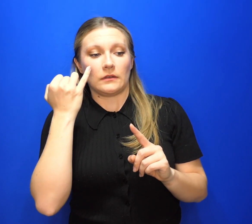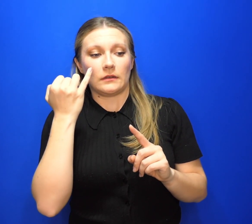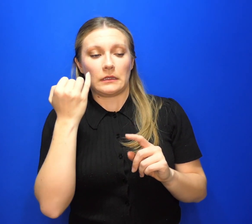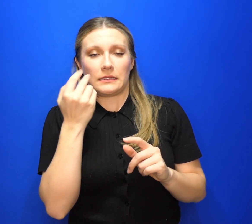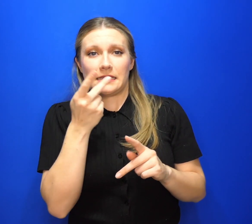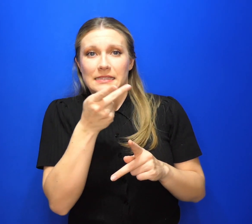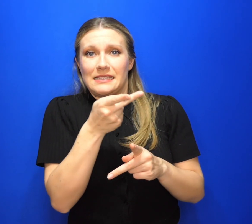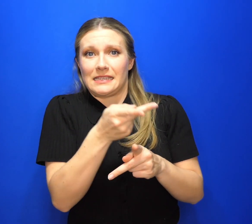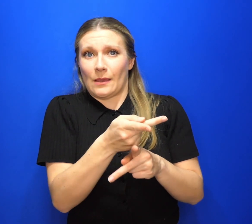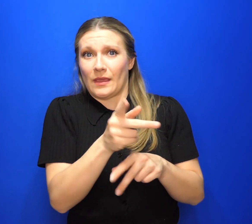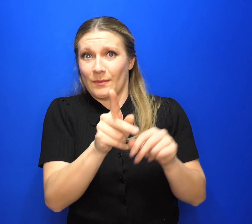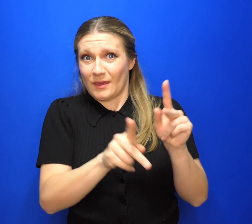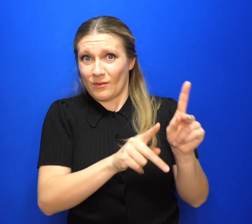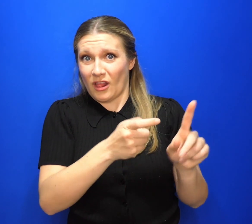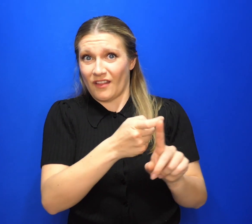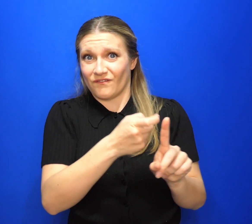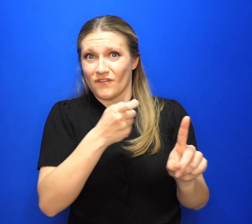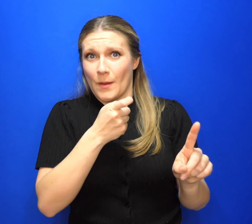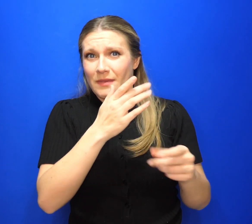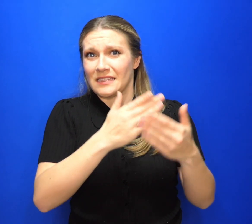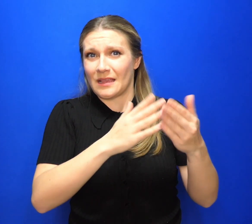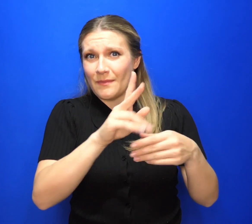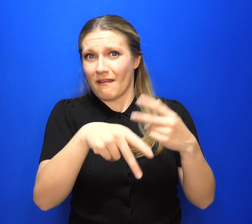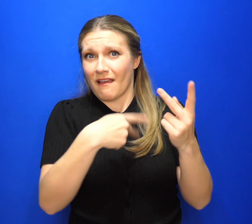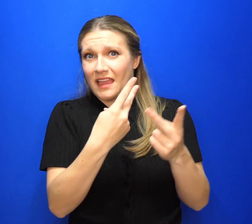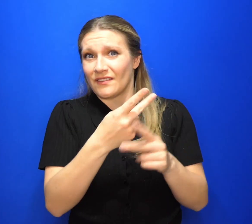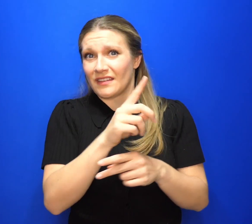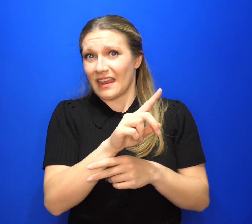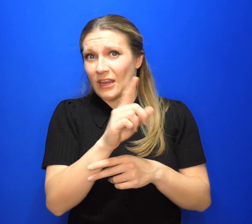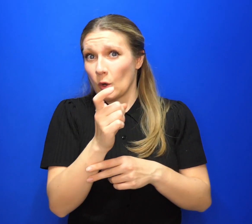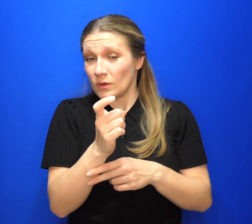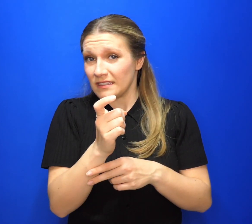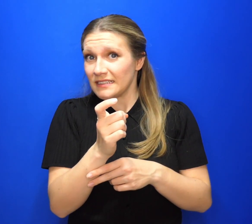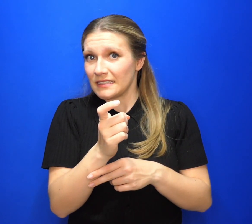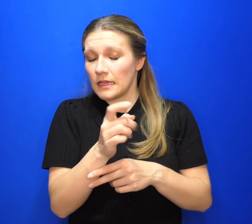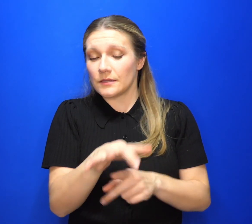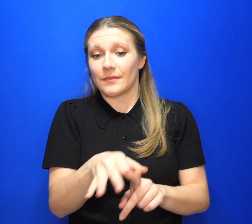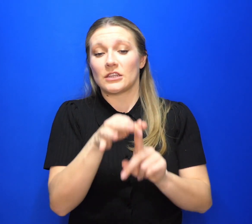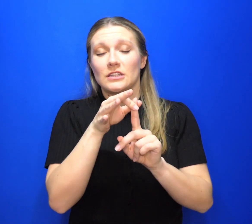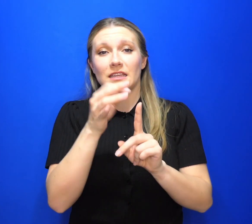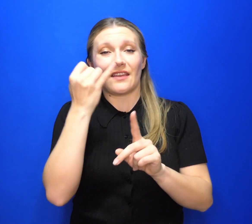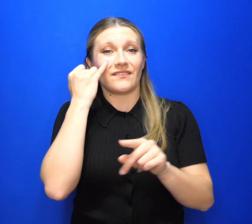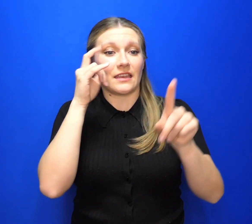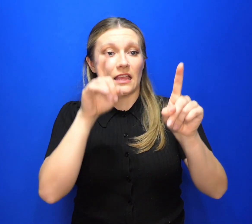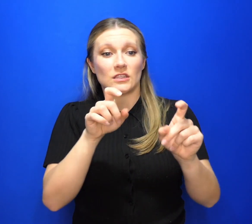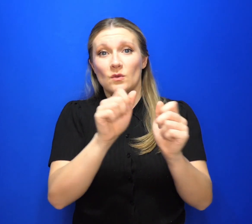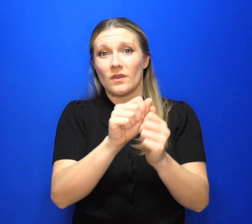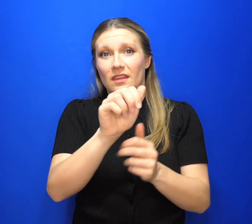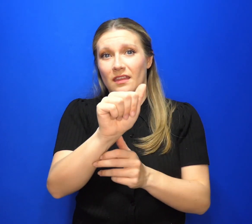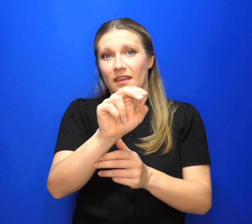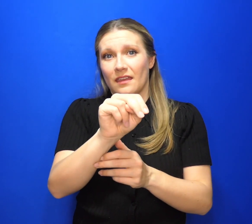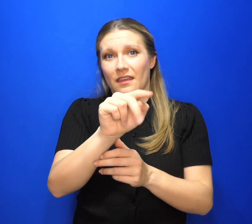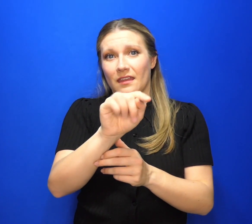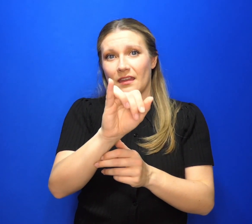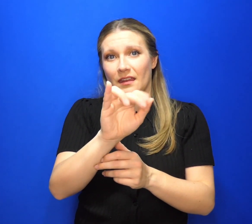diagnosis, in those who are tested with antibodies and are given the drug in order to extend the time